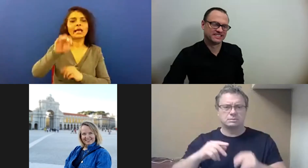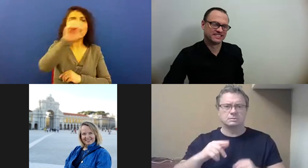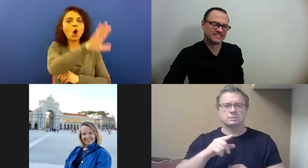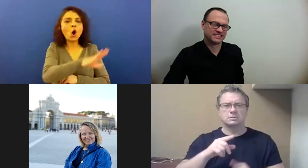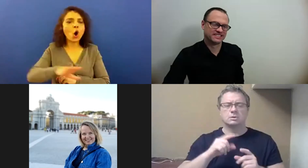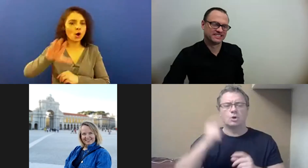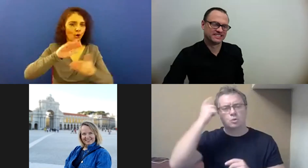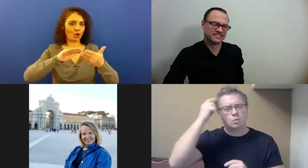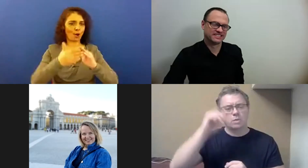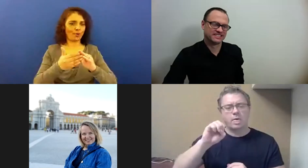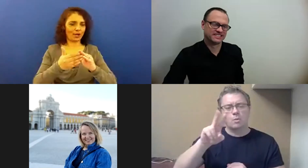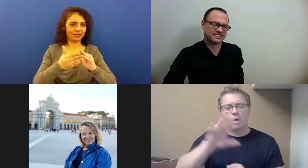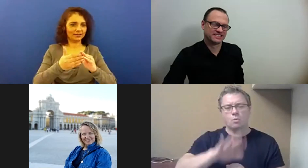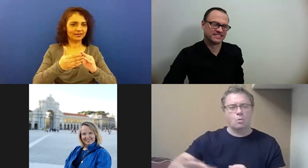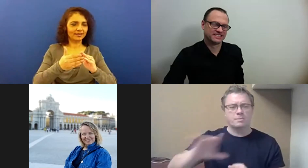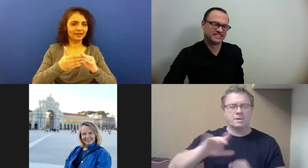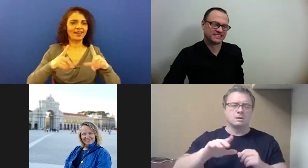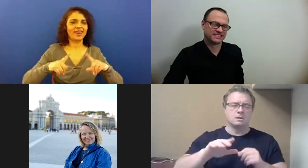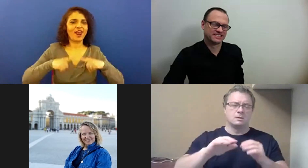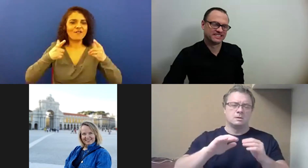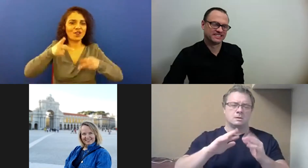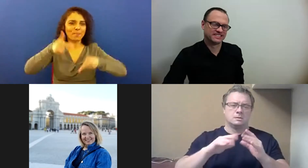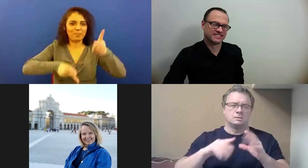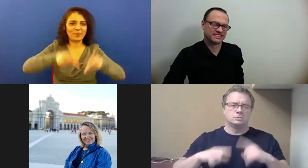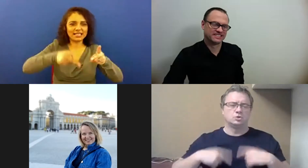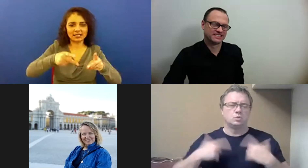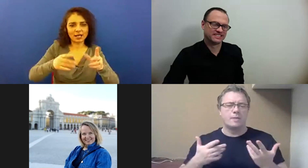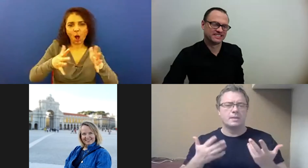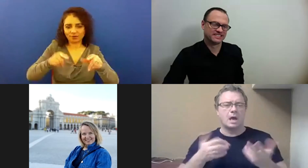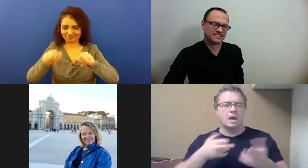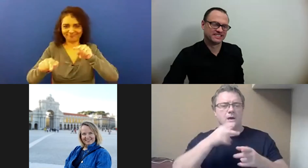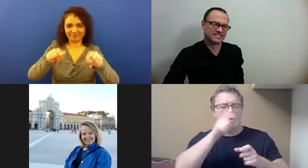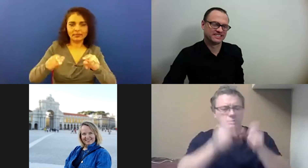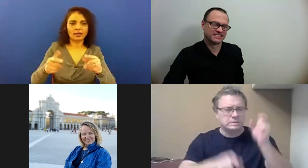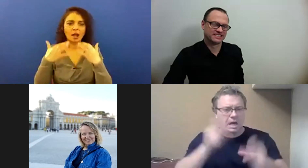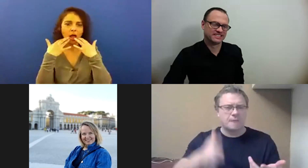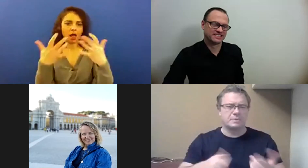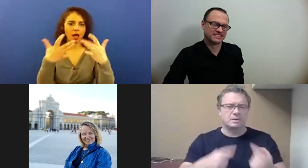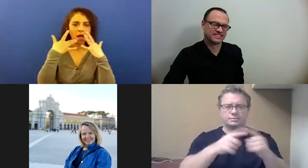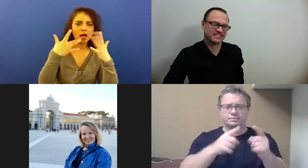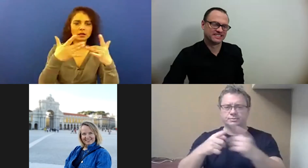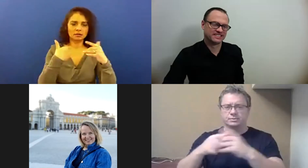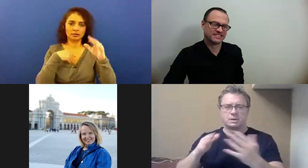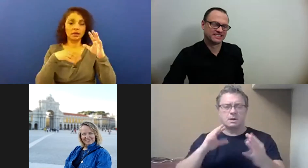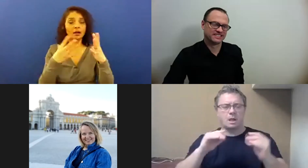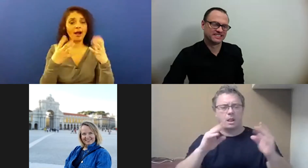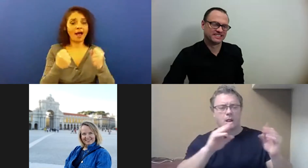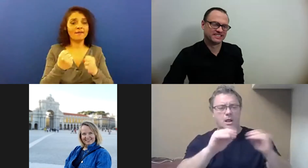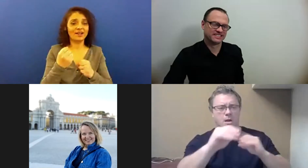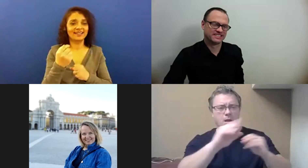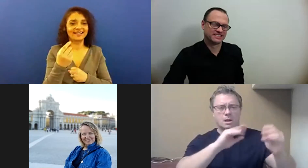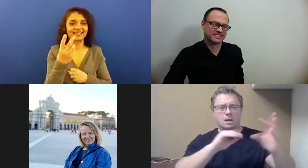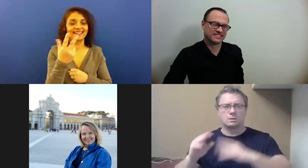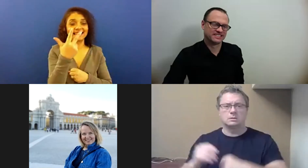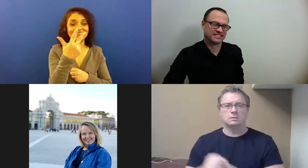women talk about the EU Roma culture, life of